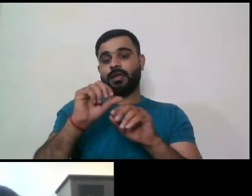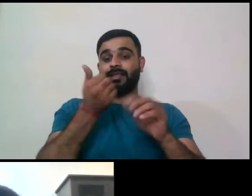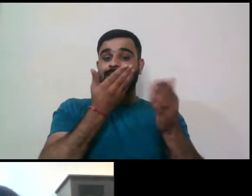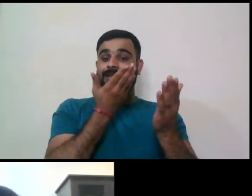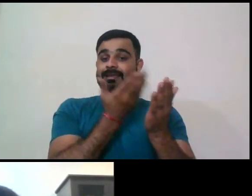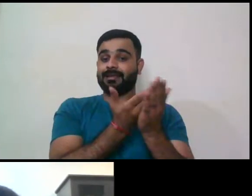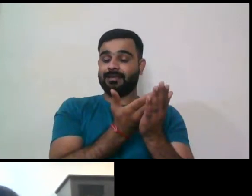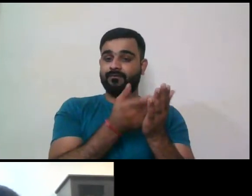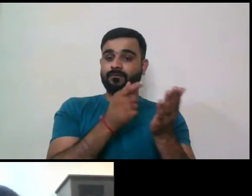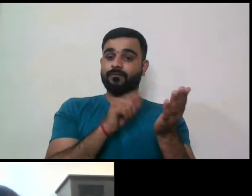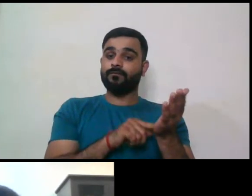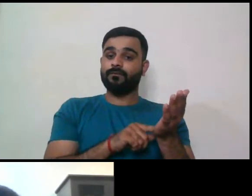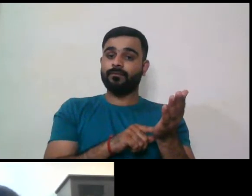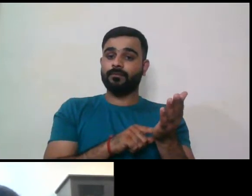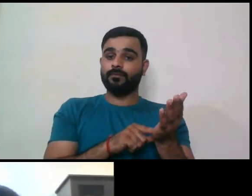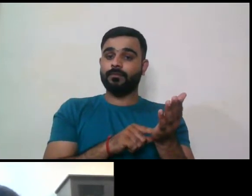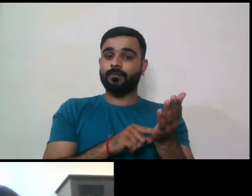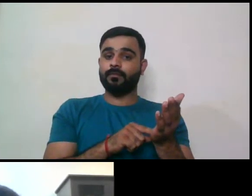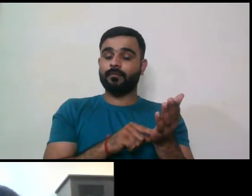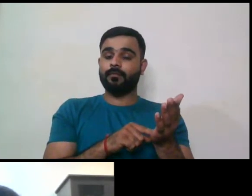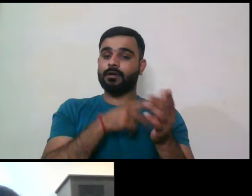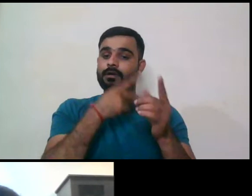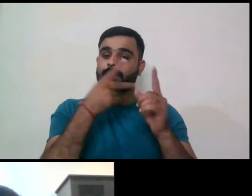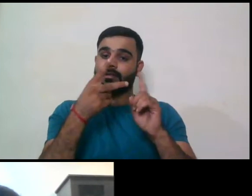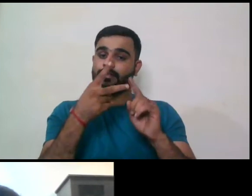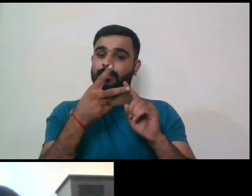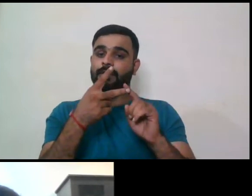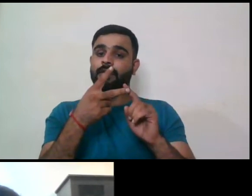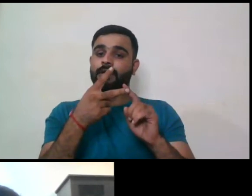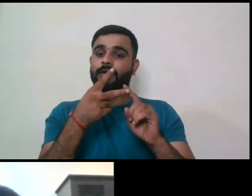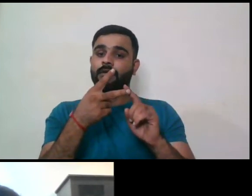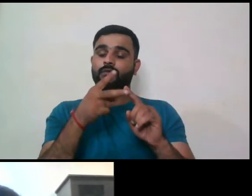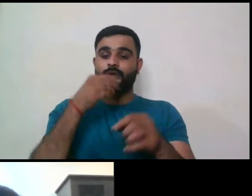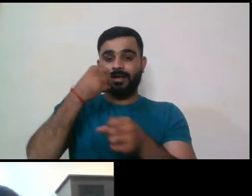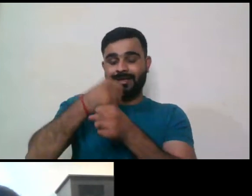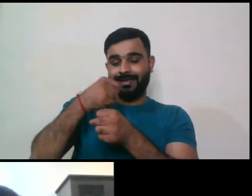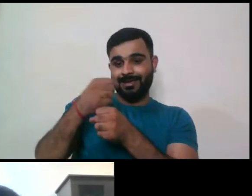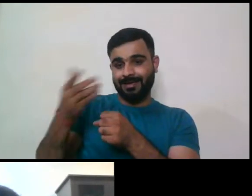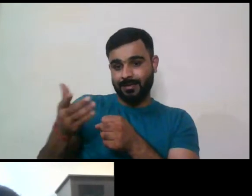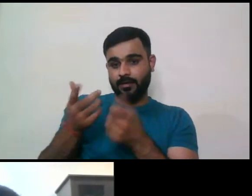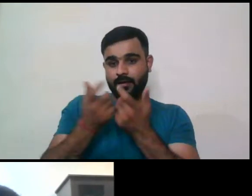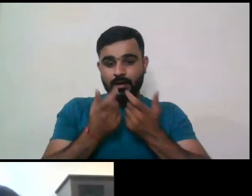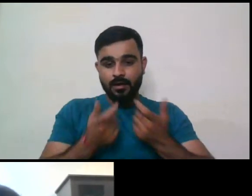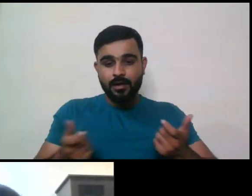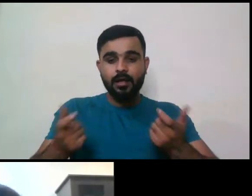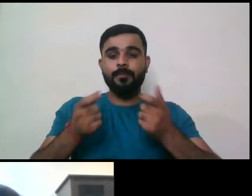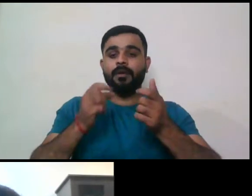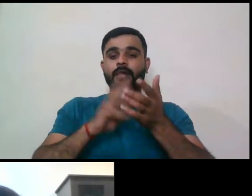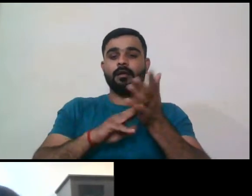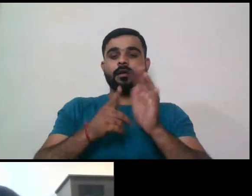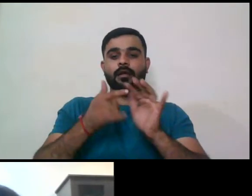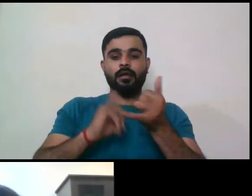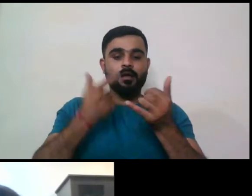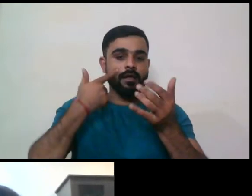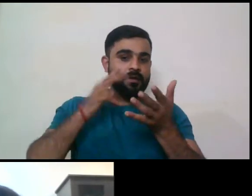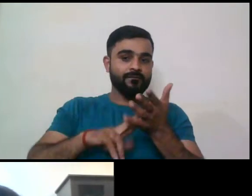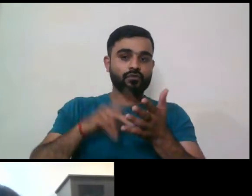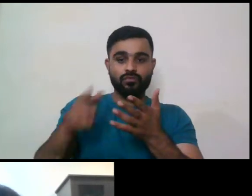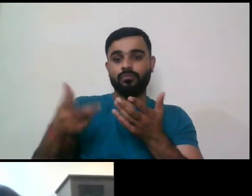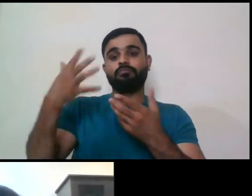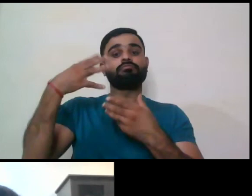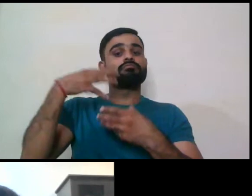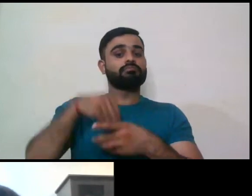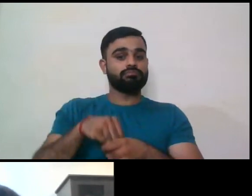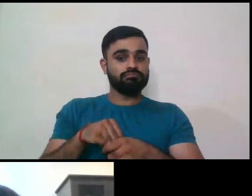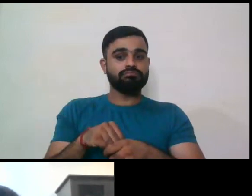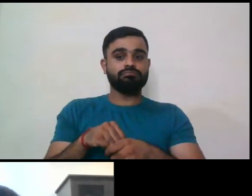hand, there are all these government-led committees, commissions, tribunals, etc., that